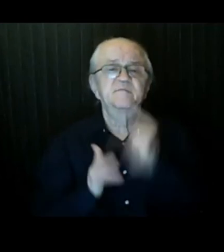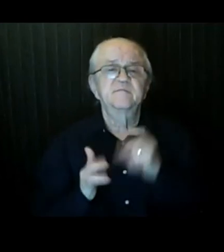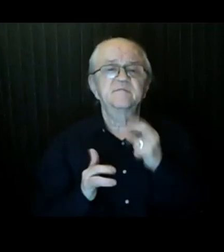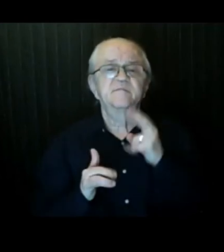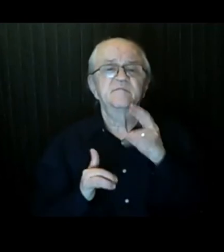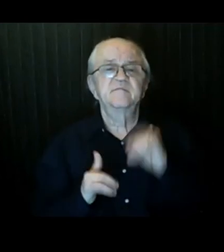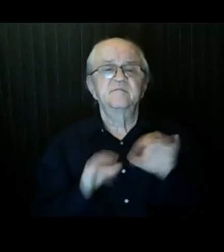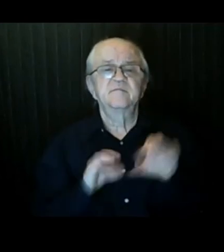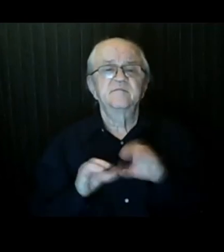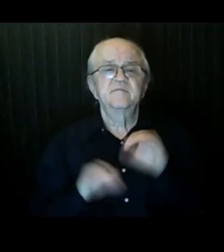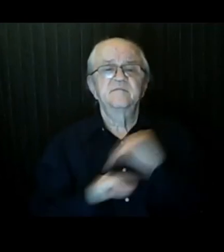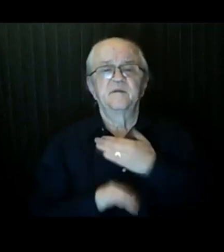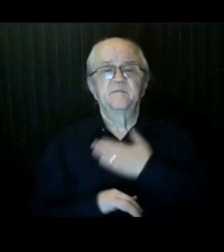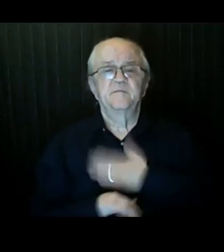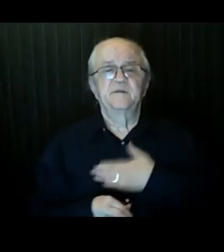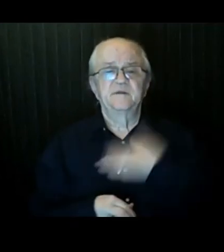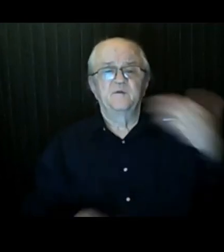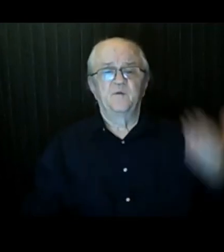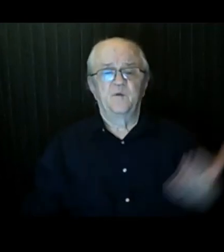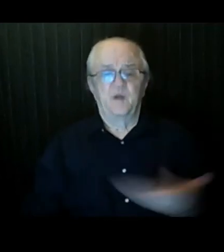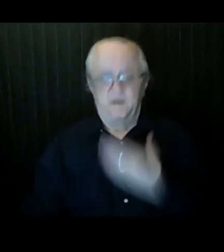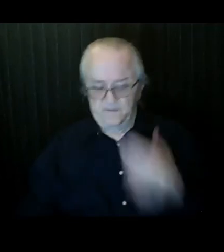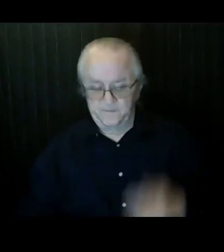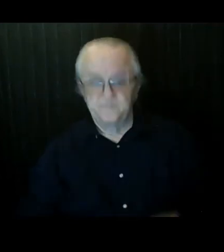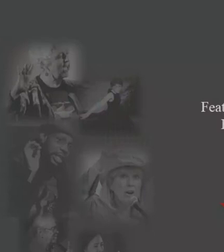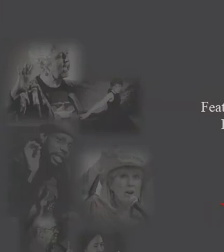us tonight. Please welcome Darci Tucker.